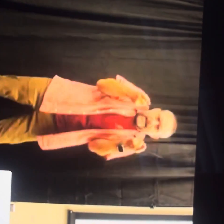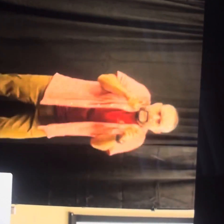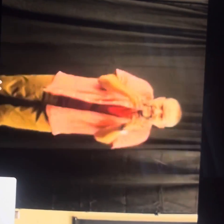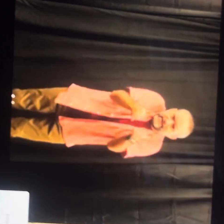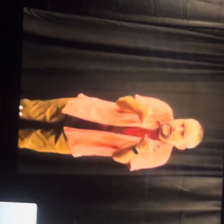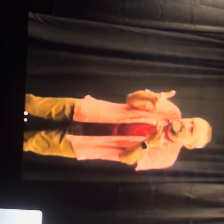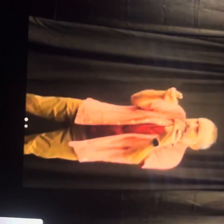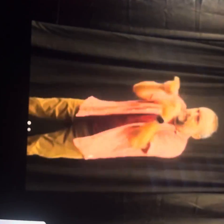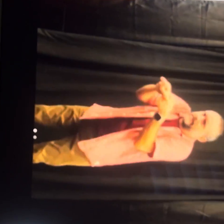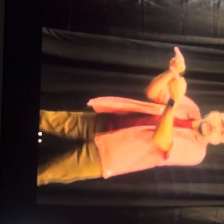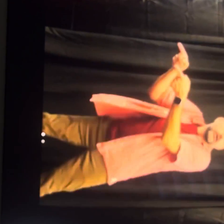transitions?